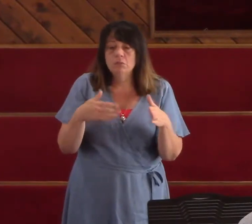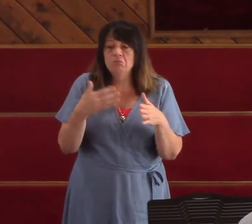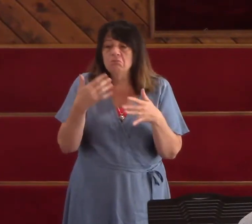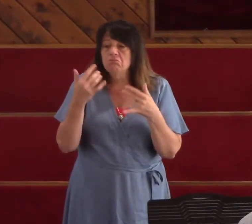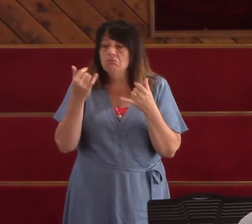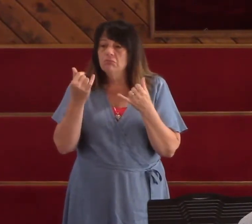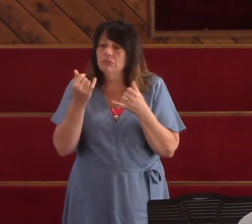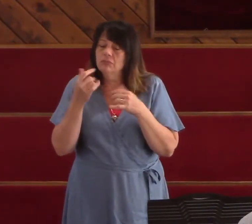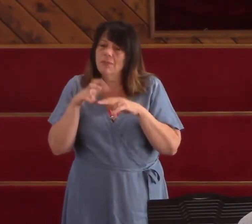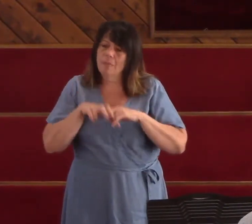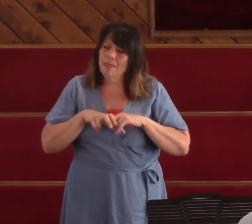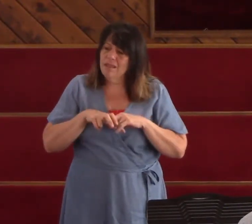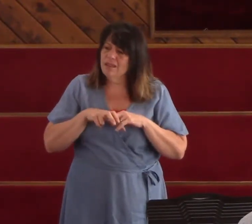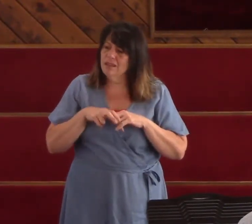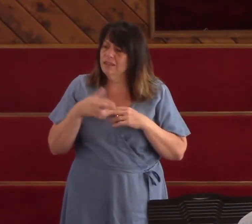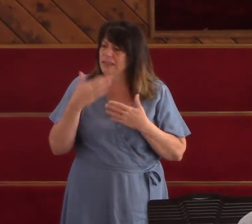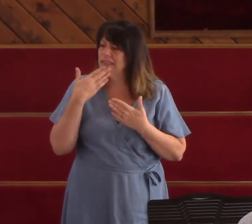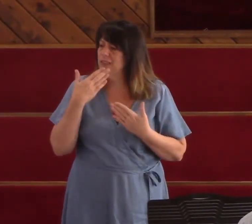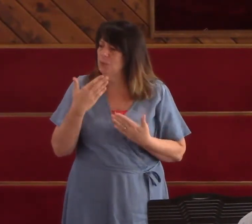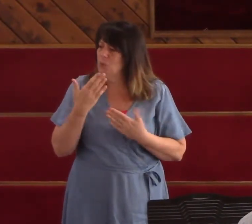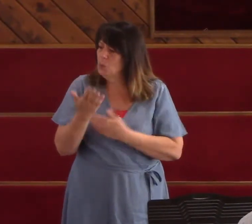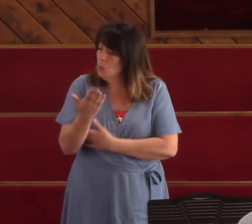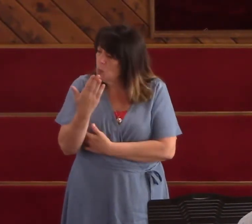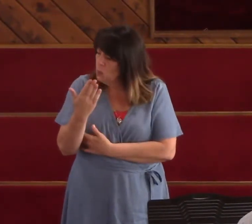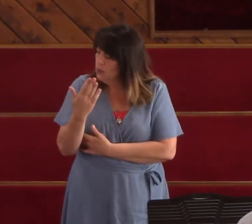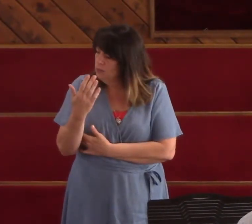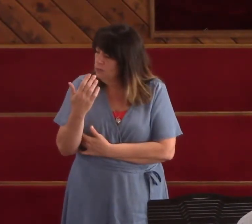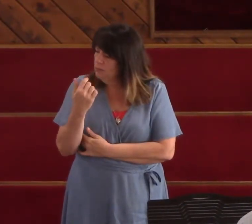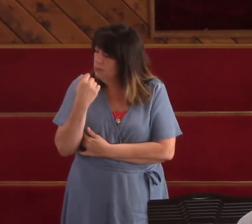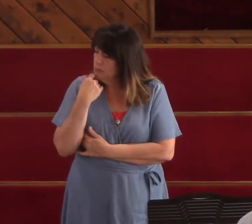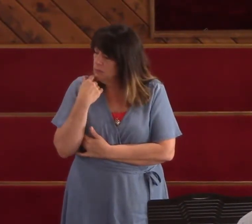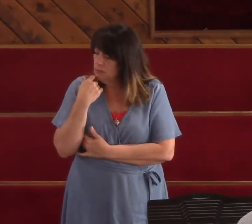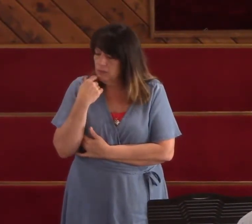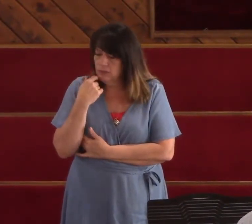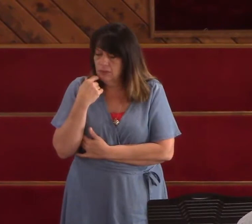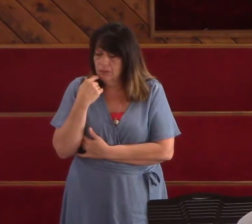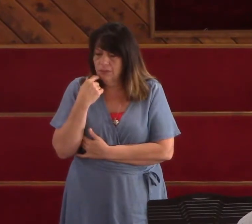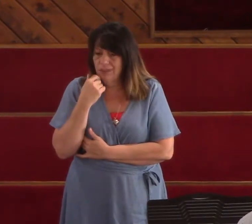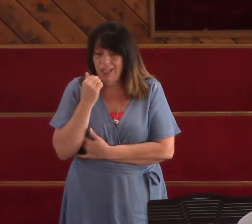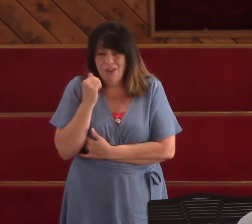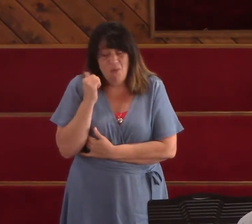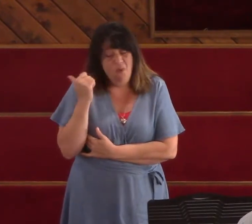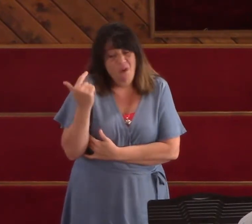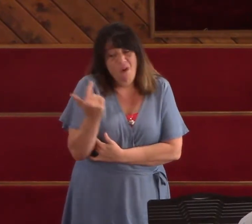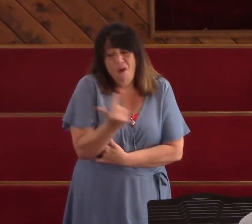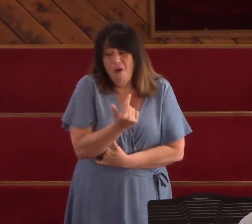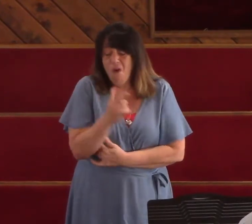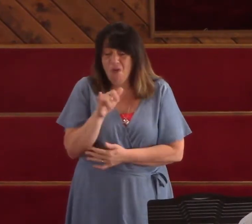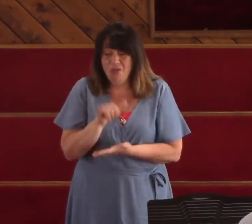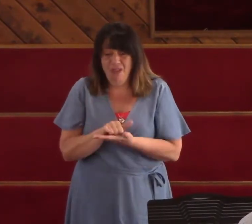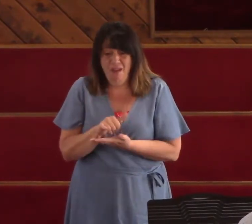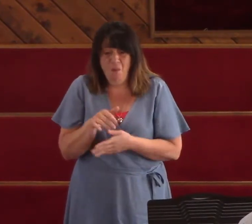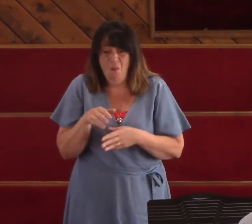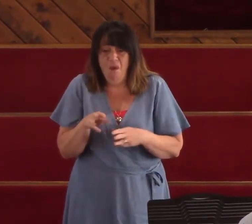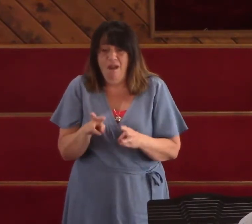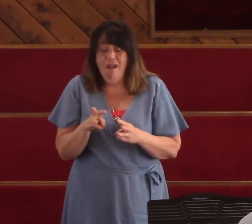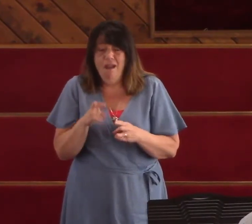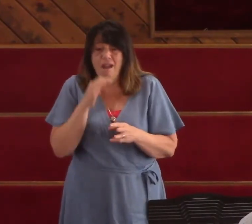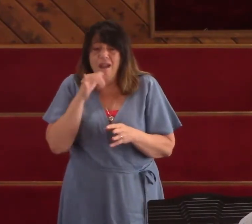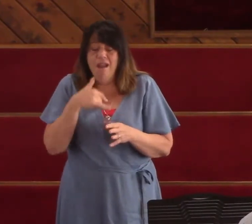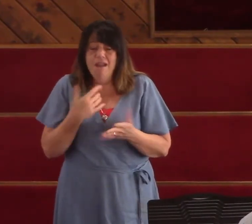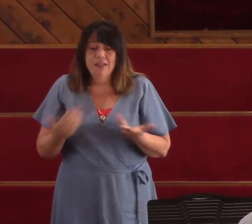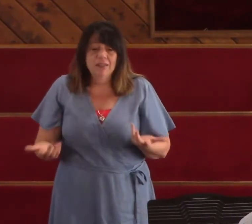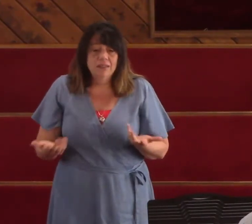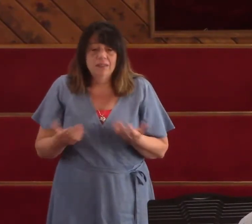morning and thought about shut-ins, we might consider all of ourselves shut-ins this morning. And it ought to